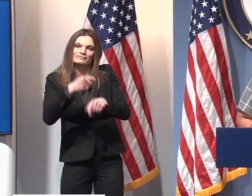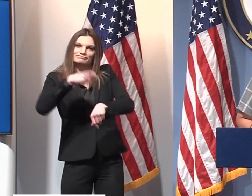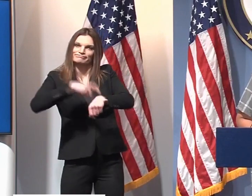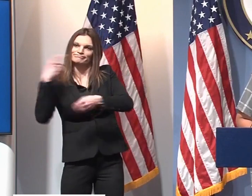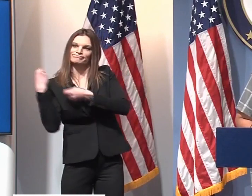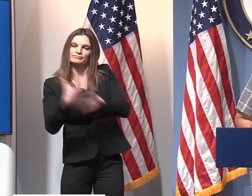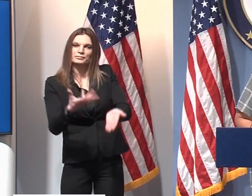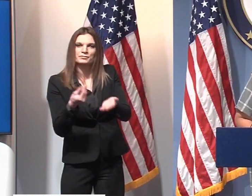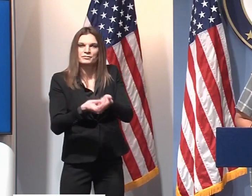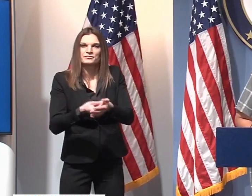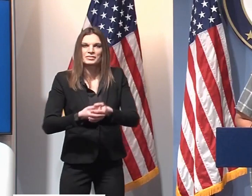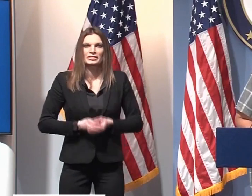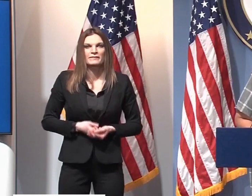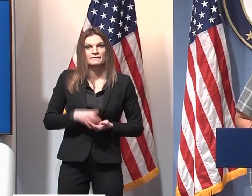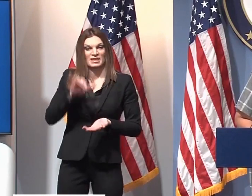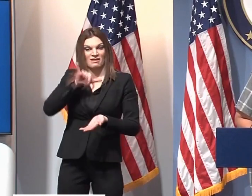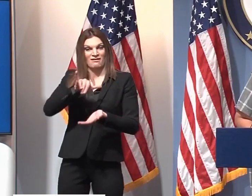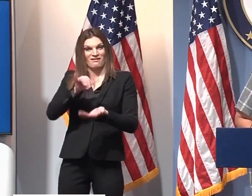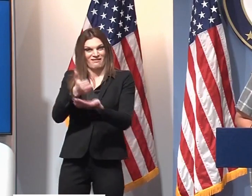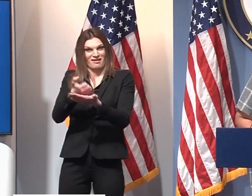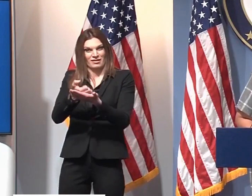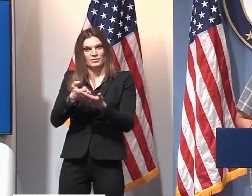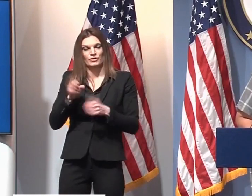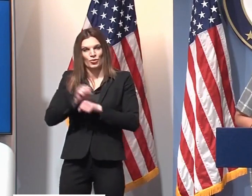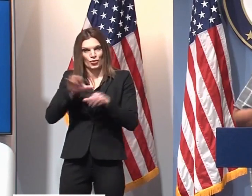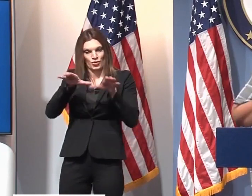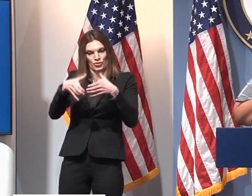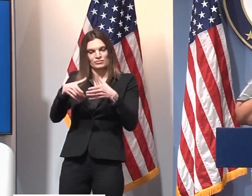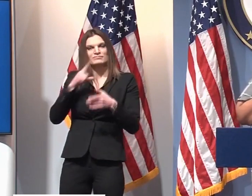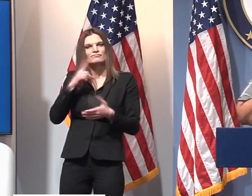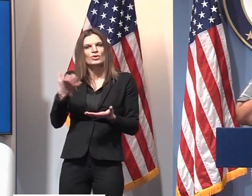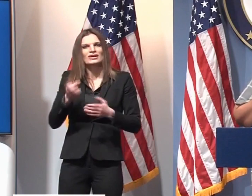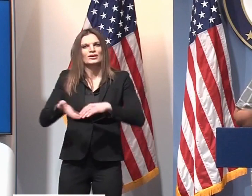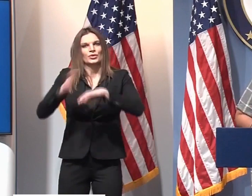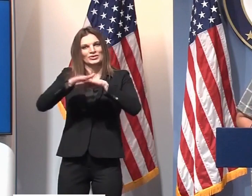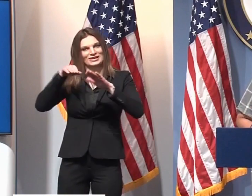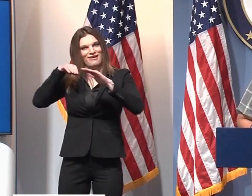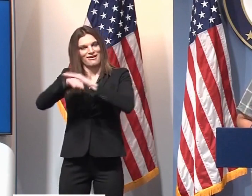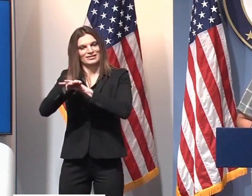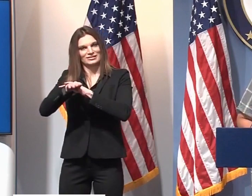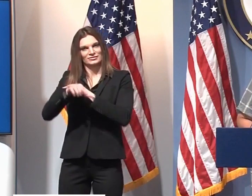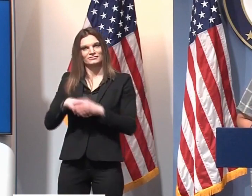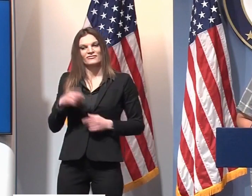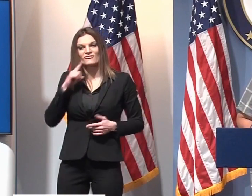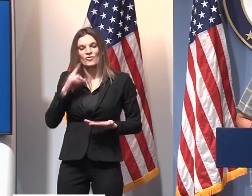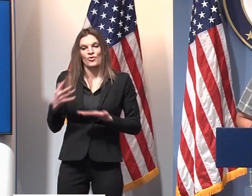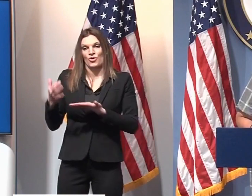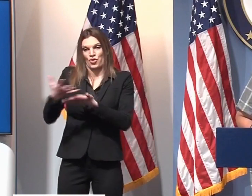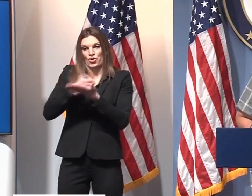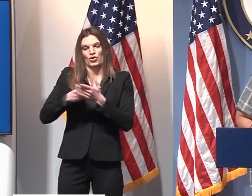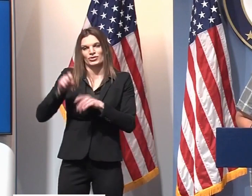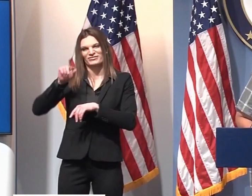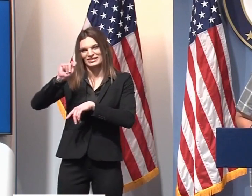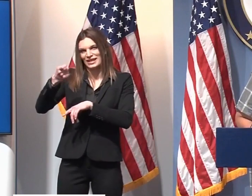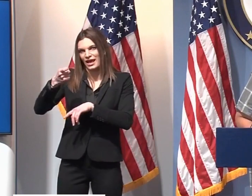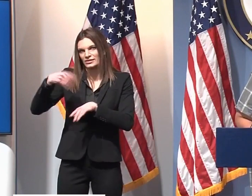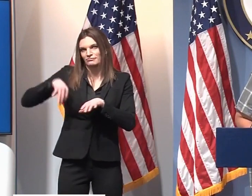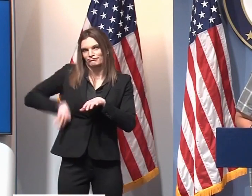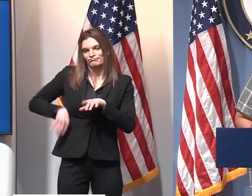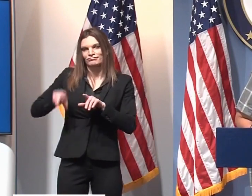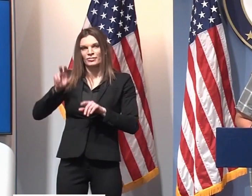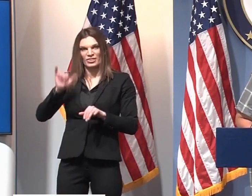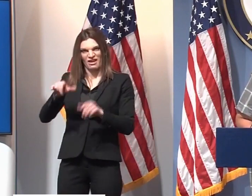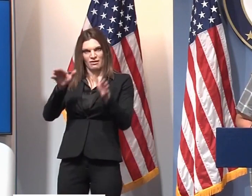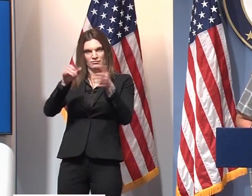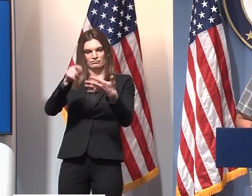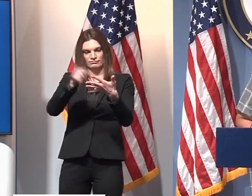The Economics Work Group recommends increasing access to Michigan's earned income tax credit, supporting and